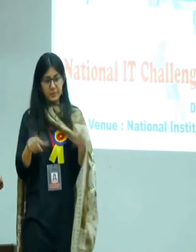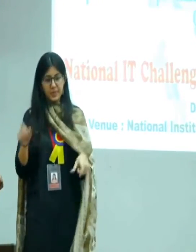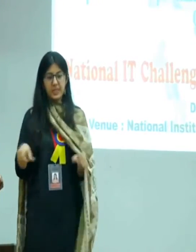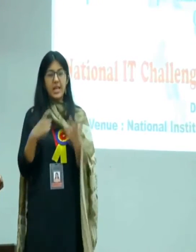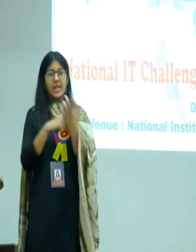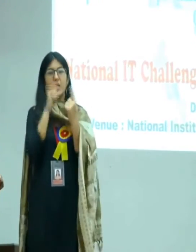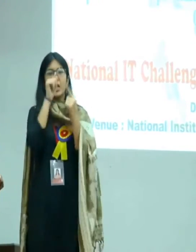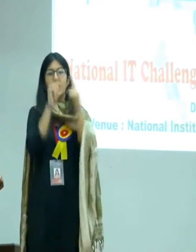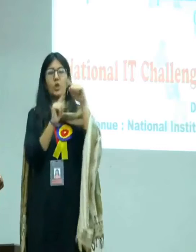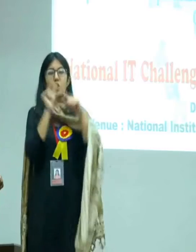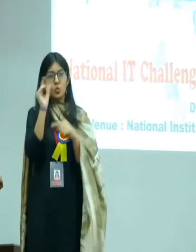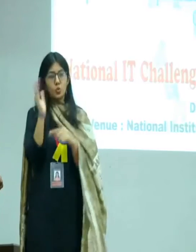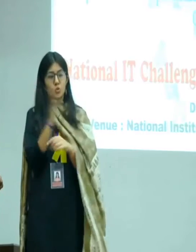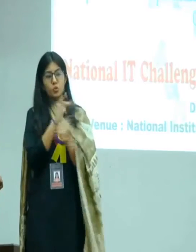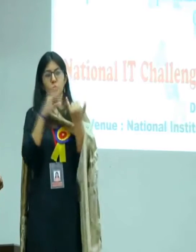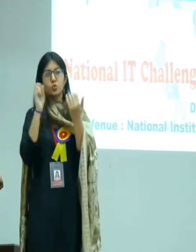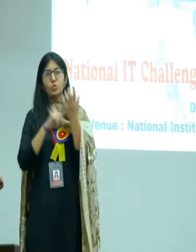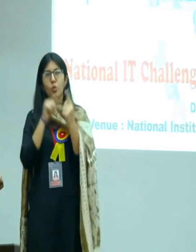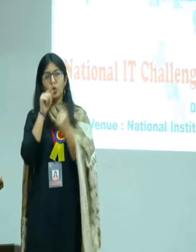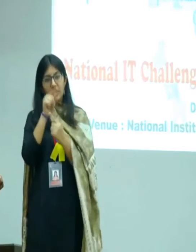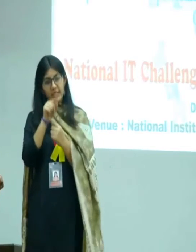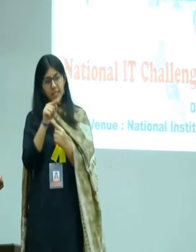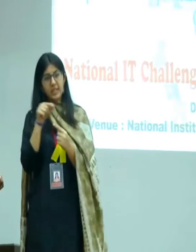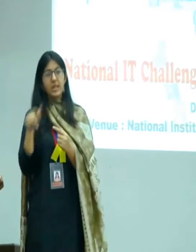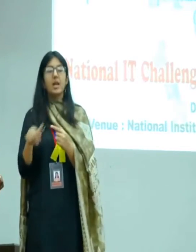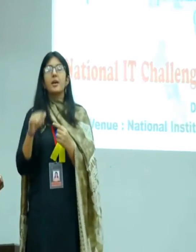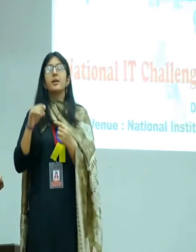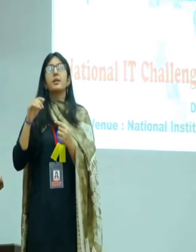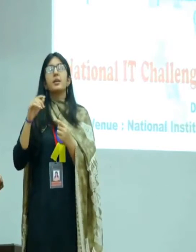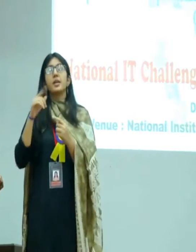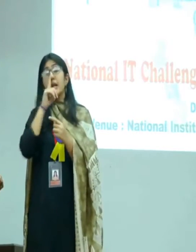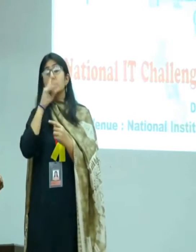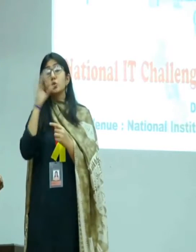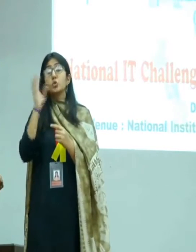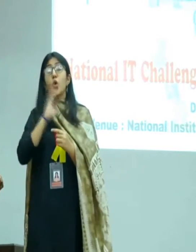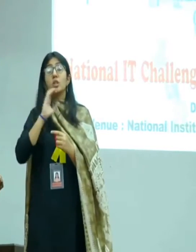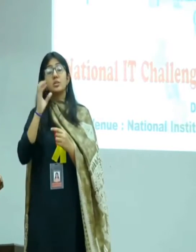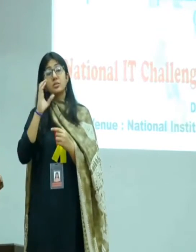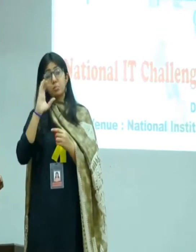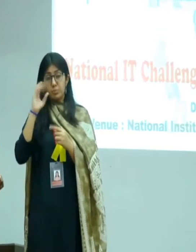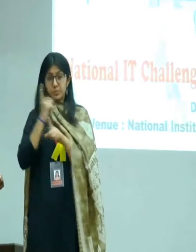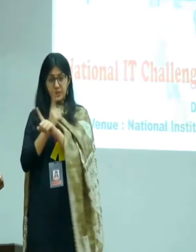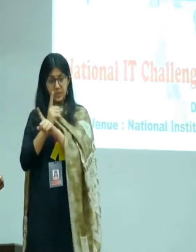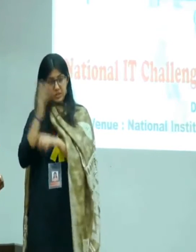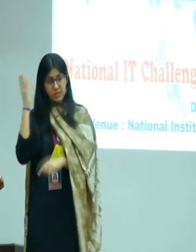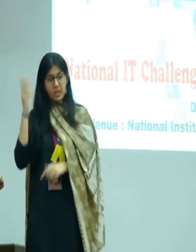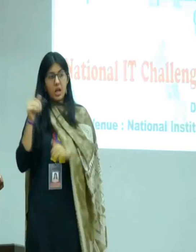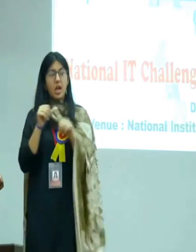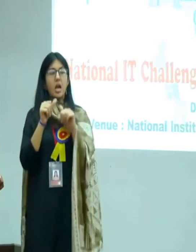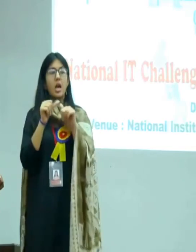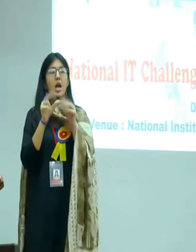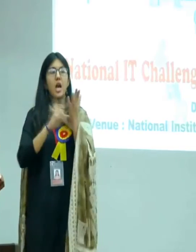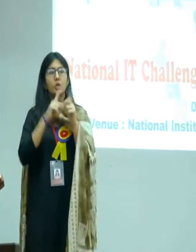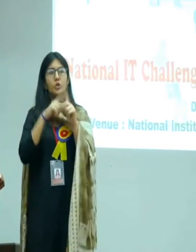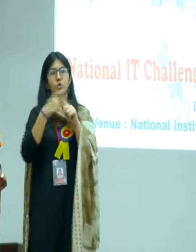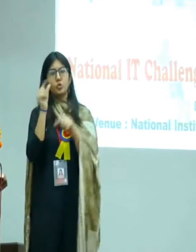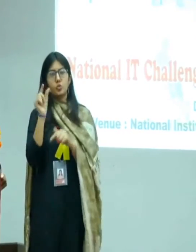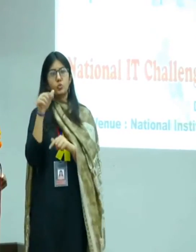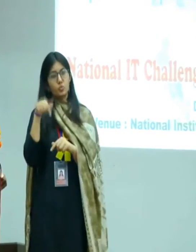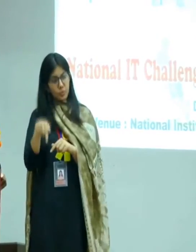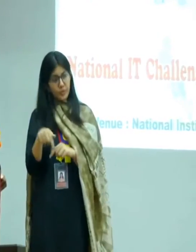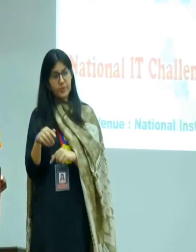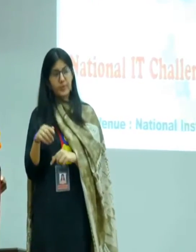Dr. Ritu Soni, Associate Professor of Guru Nanak Girls College, Yamunanagar, Advocate Anju Sandhu, Disability